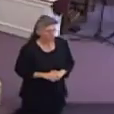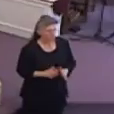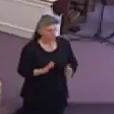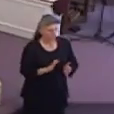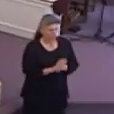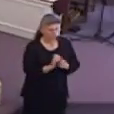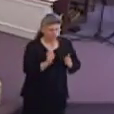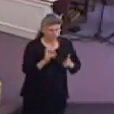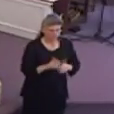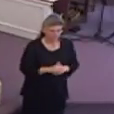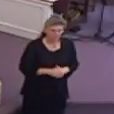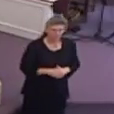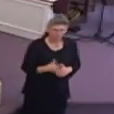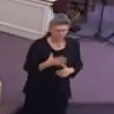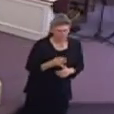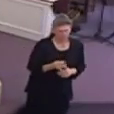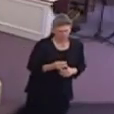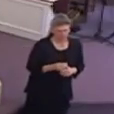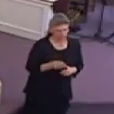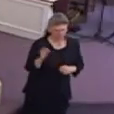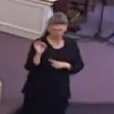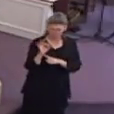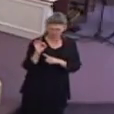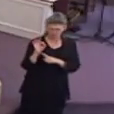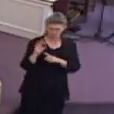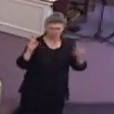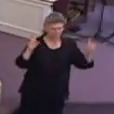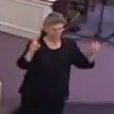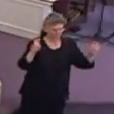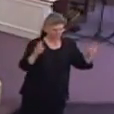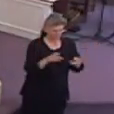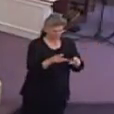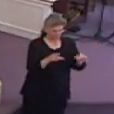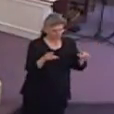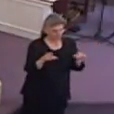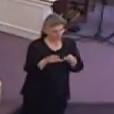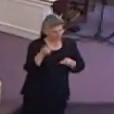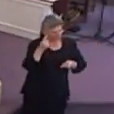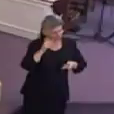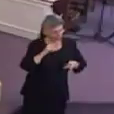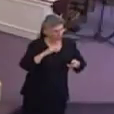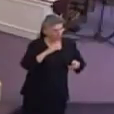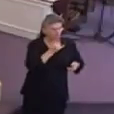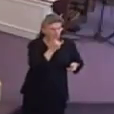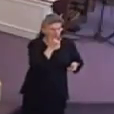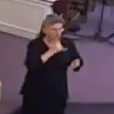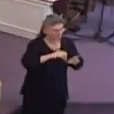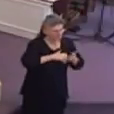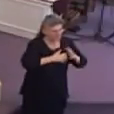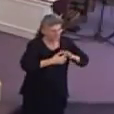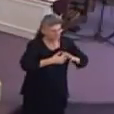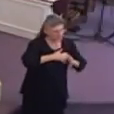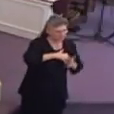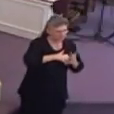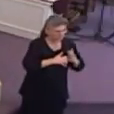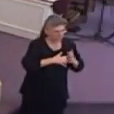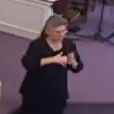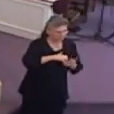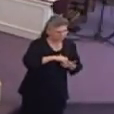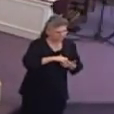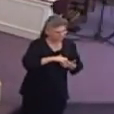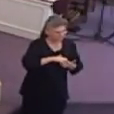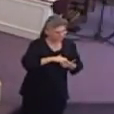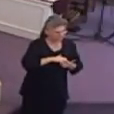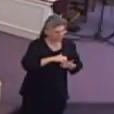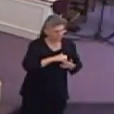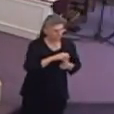Hallelujah. I'd like to just minister on the subject today, a place for misfits. A place for